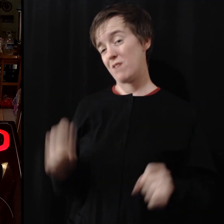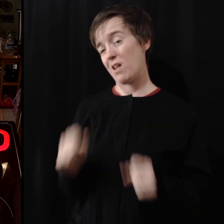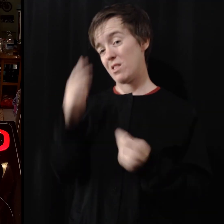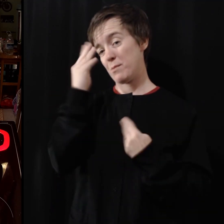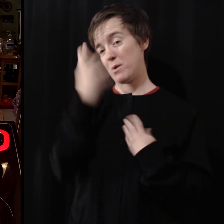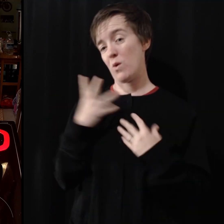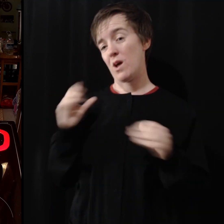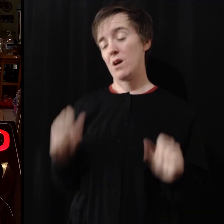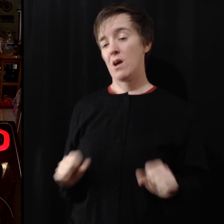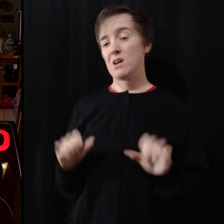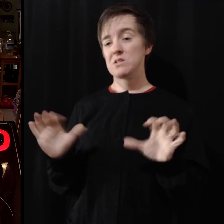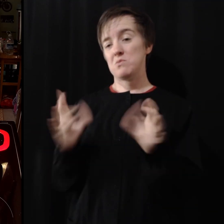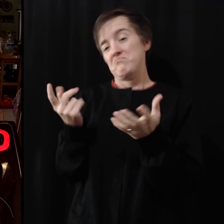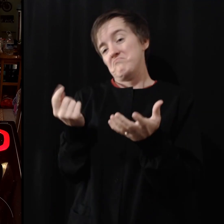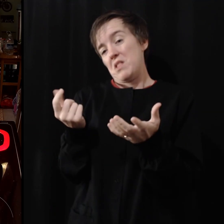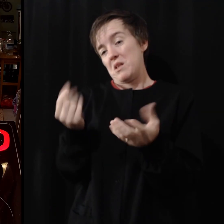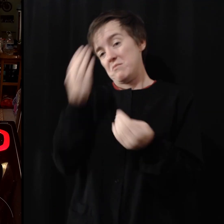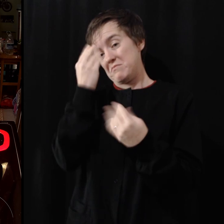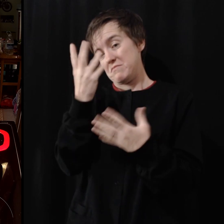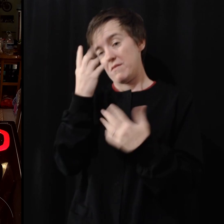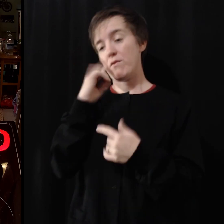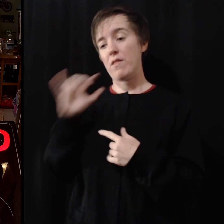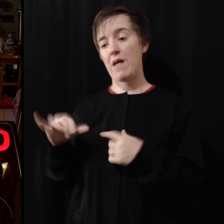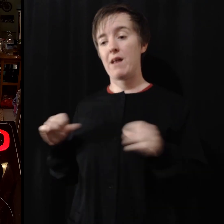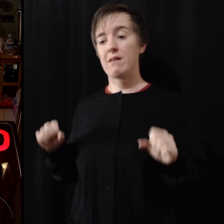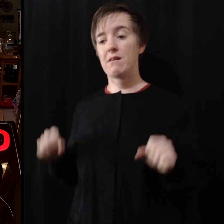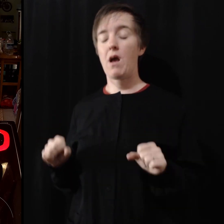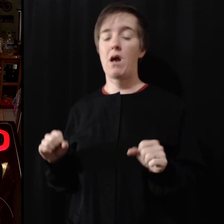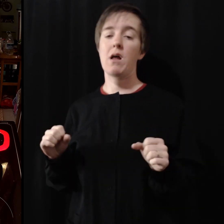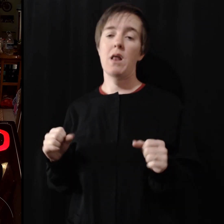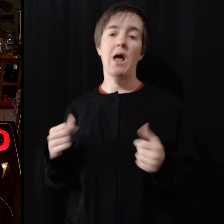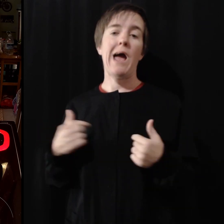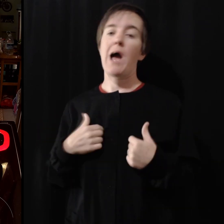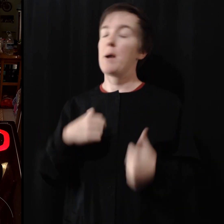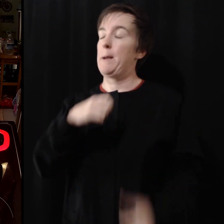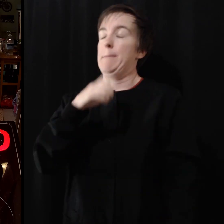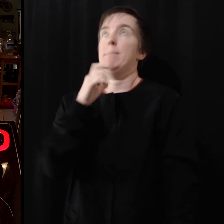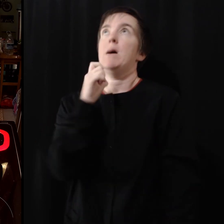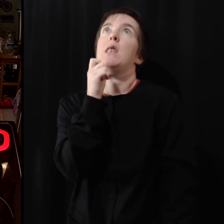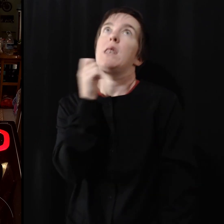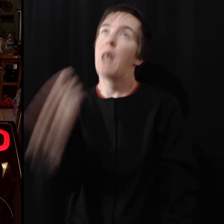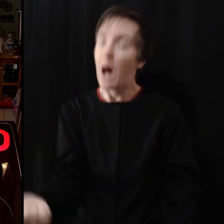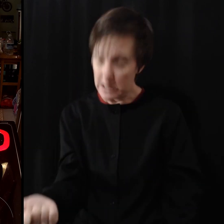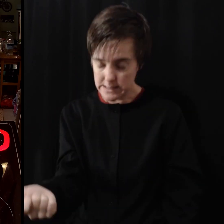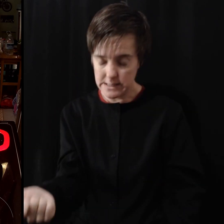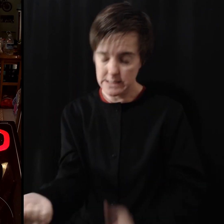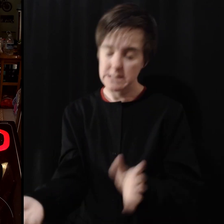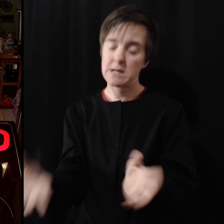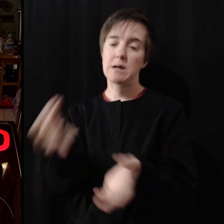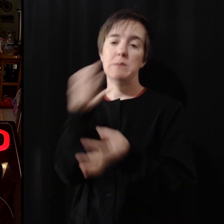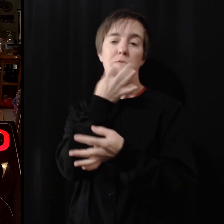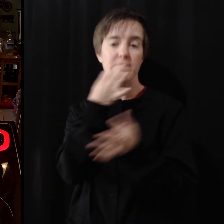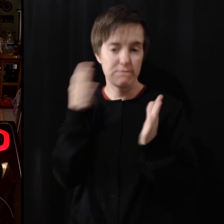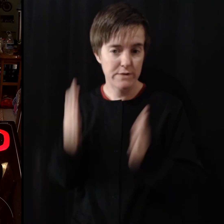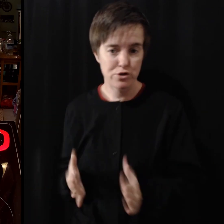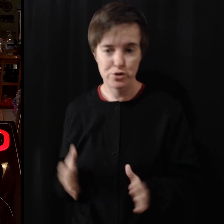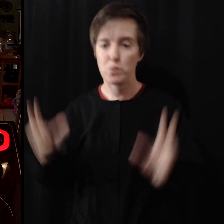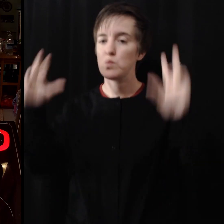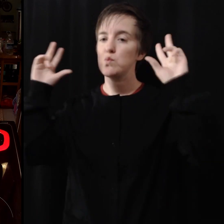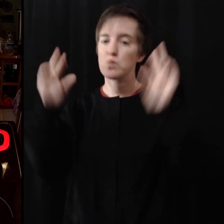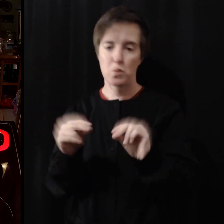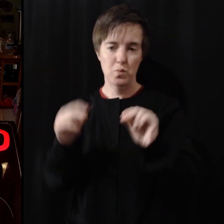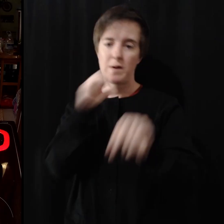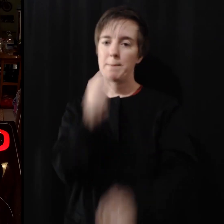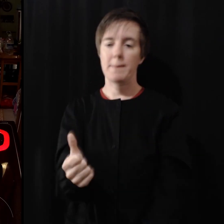know, and I can do like a little bit of information on them. I'm by far not a